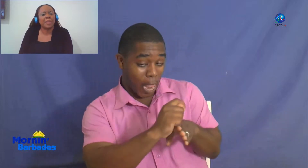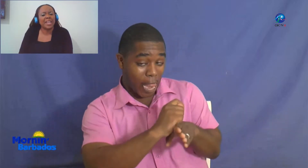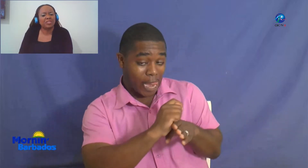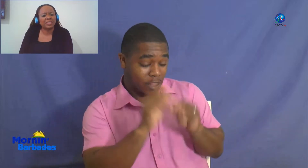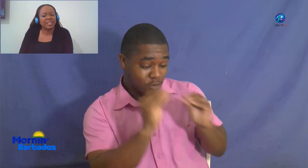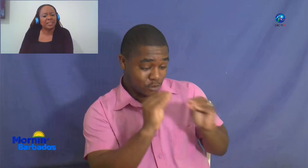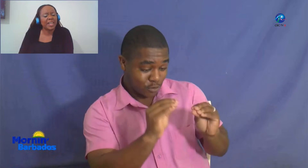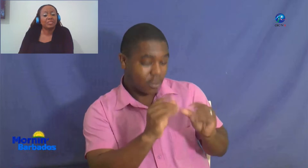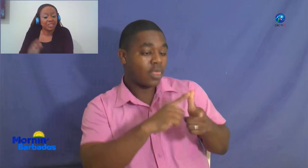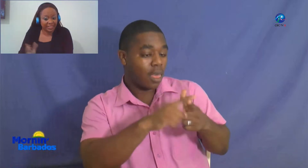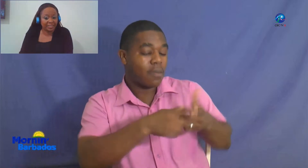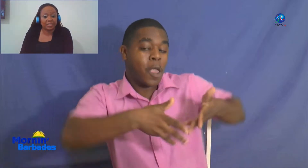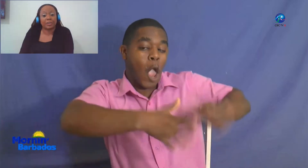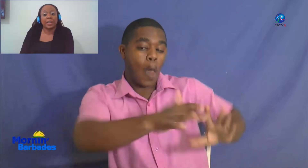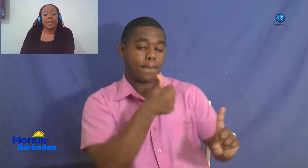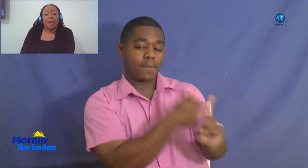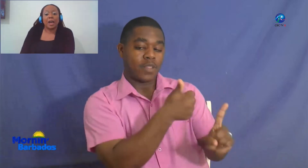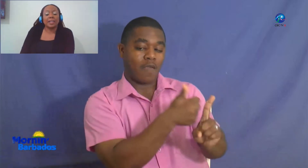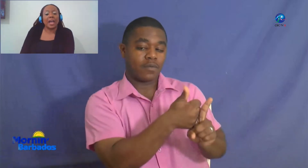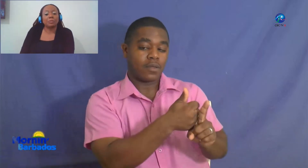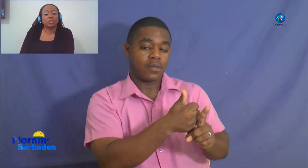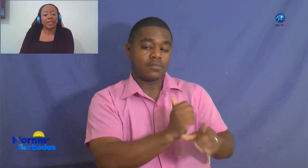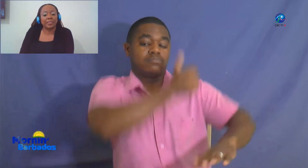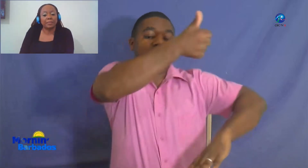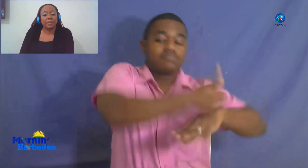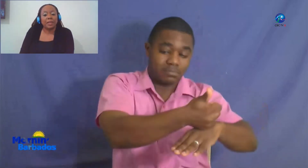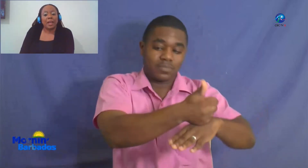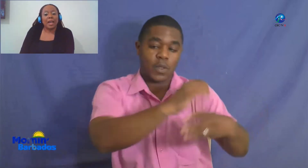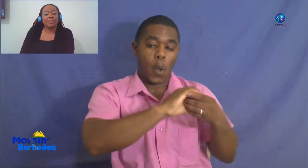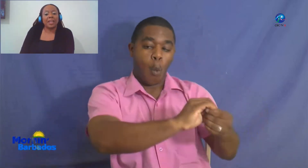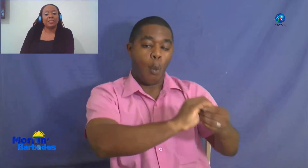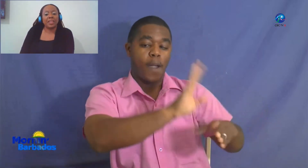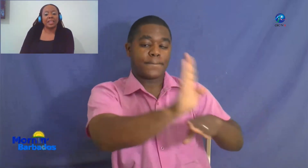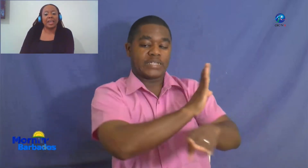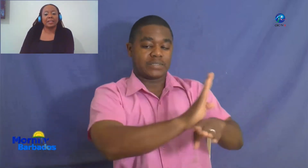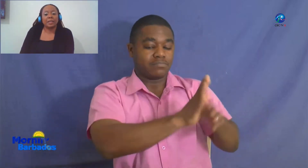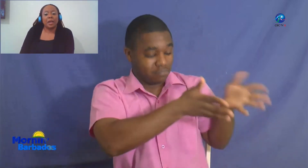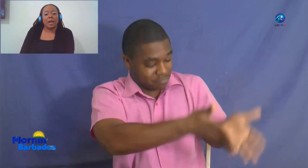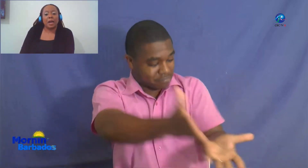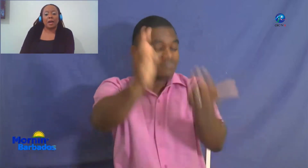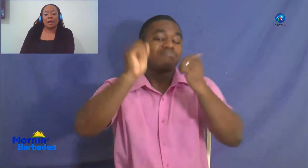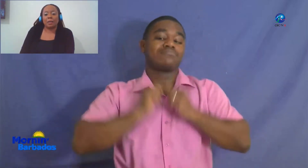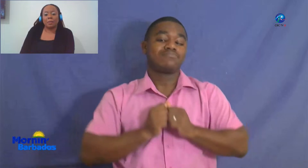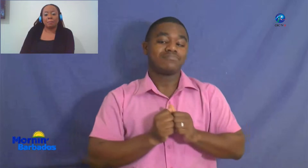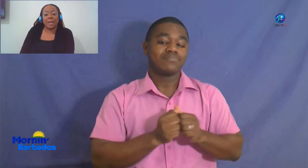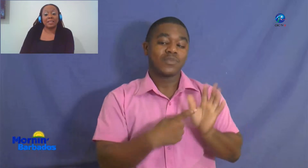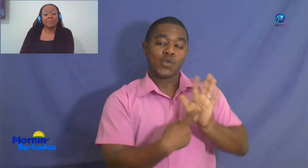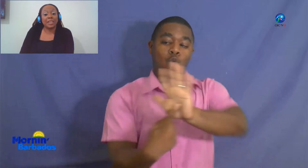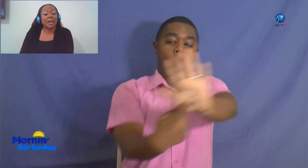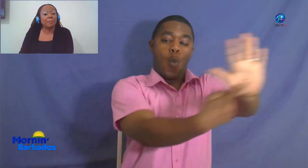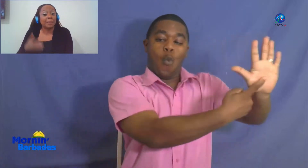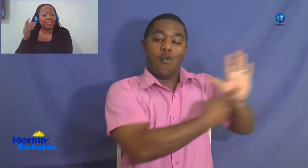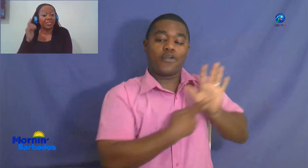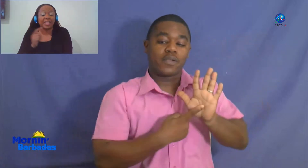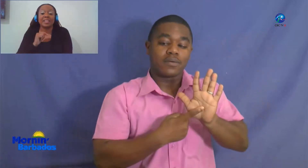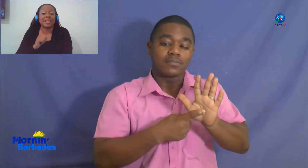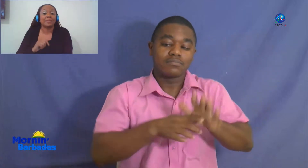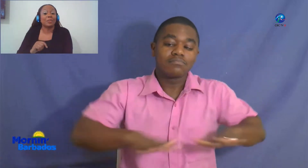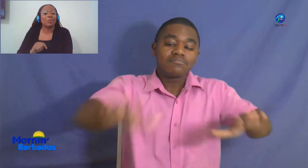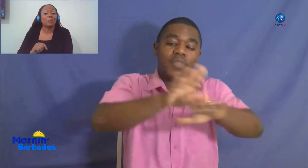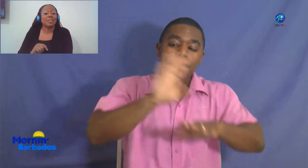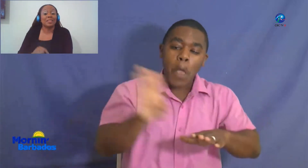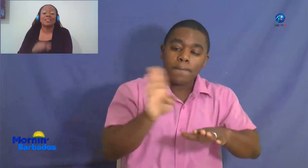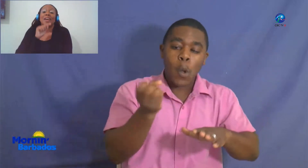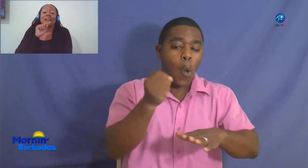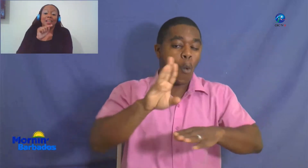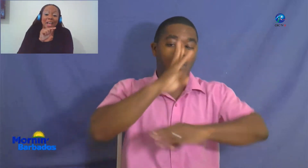those who are maybe interested, I can help train them, and then they can better themselves, and maybe they can